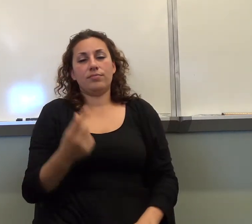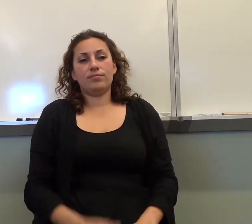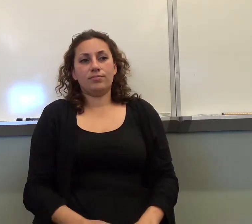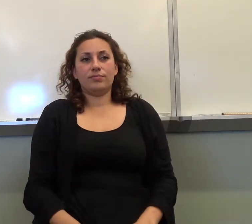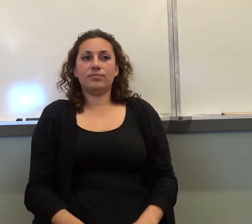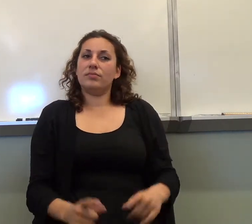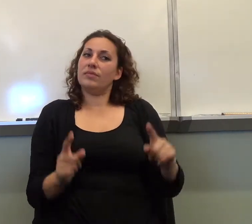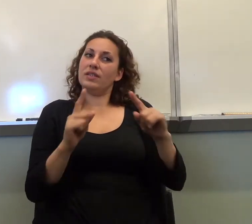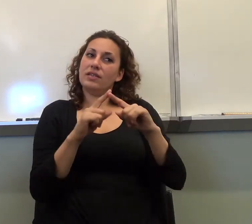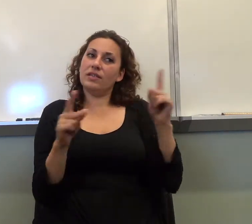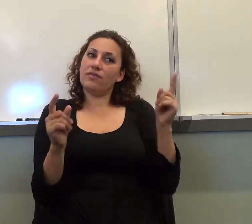number.